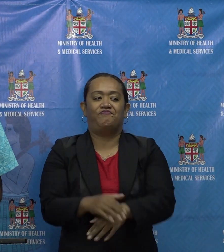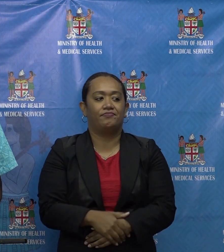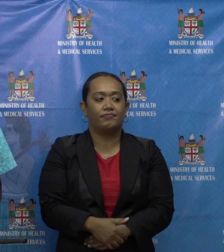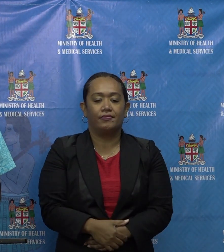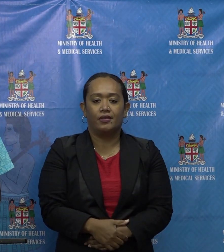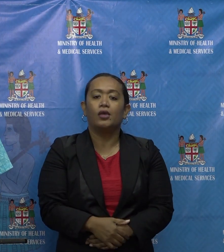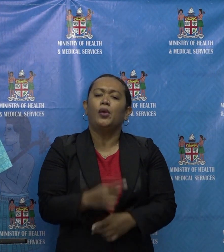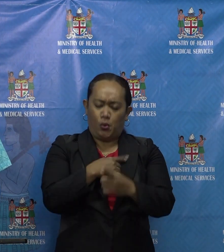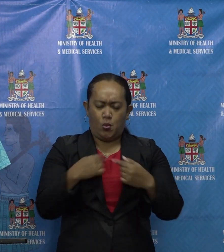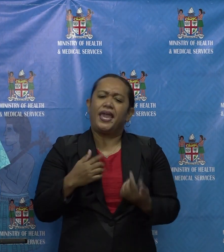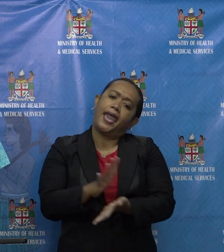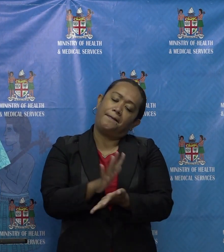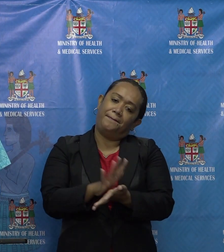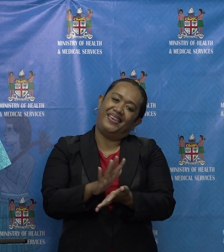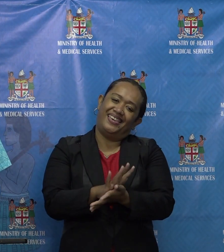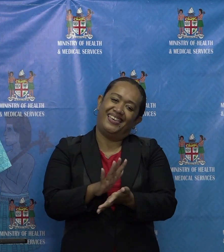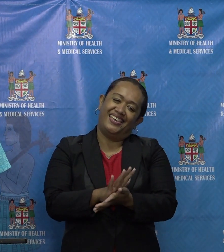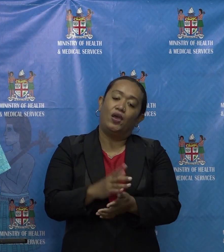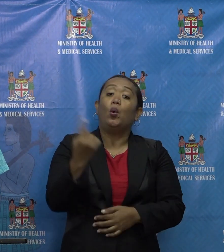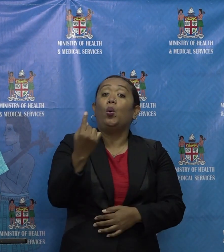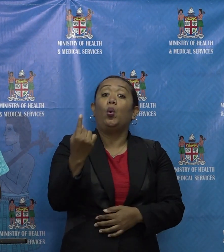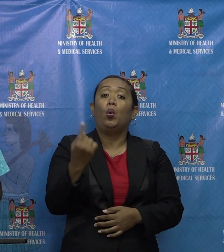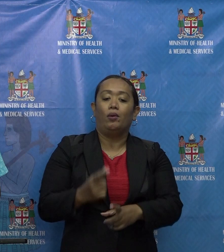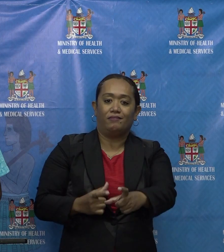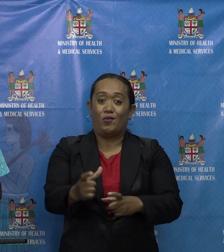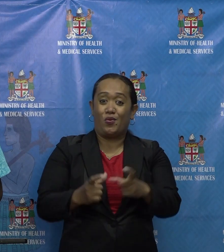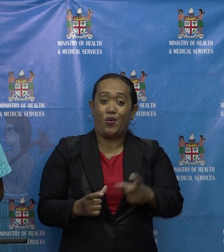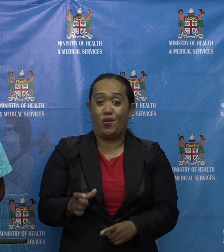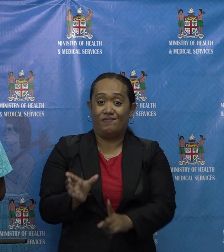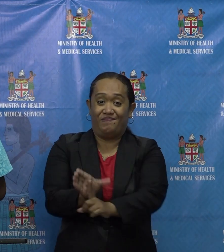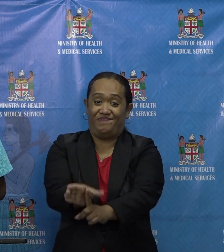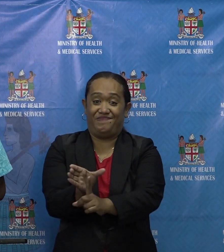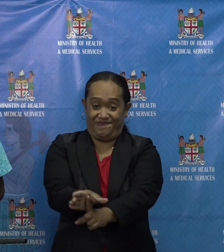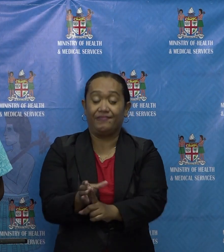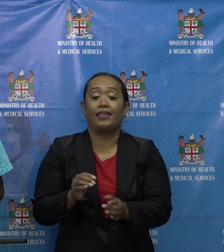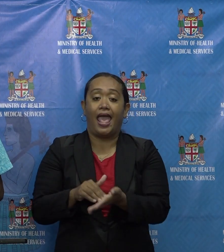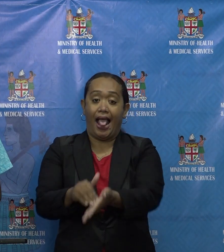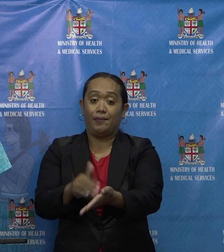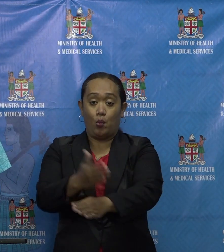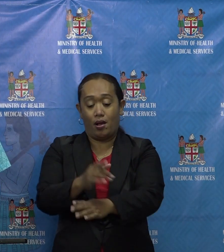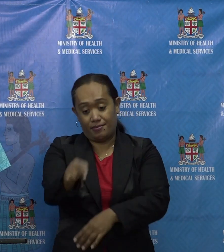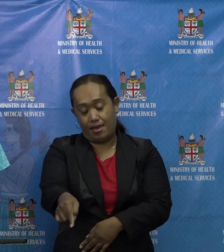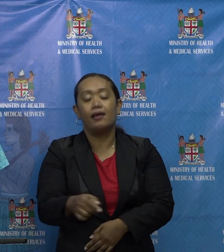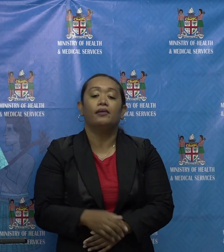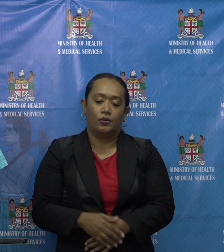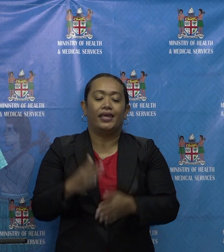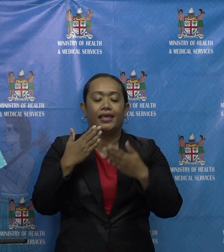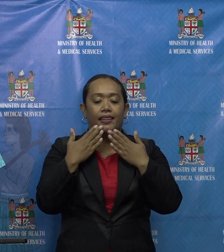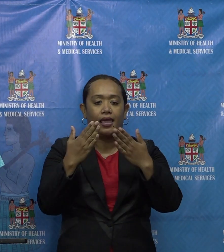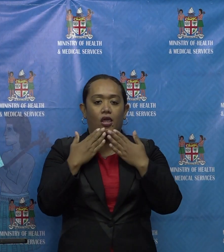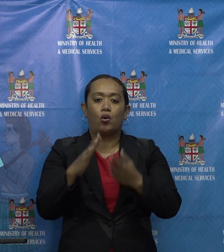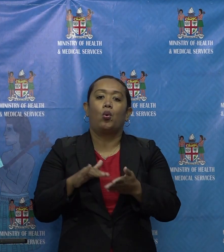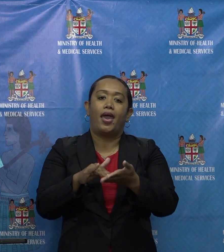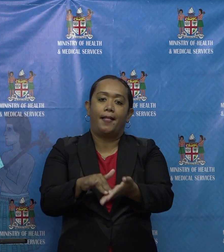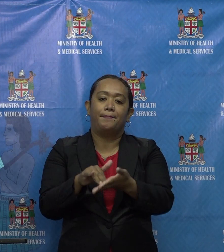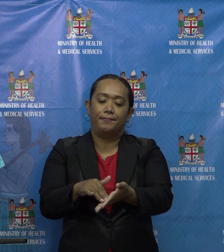are happy with the team that's taking our quarantine repats through. The rest of the people in the quarantine facilities, of course,